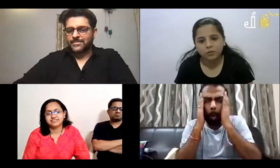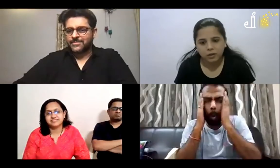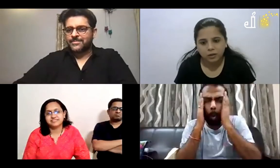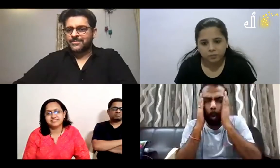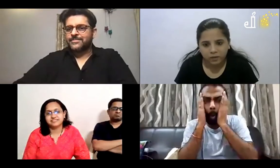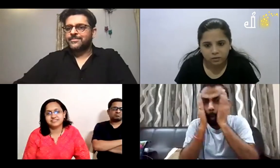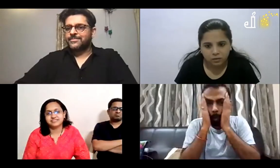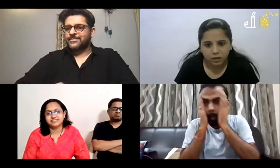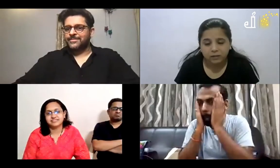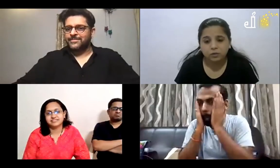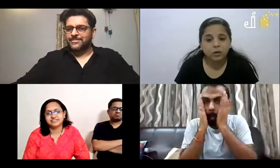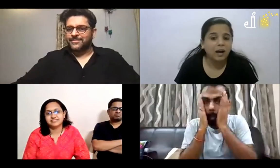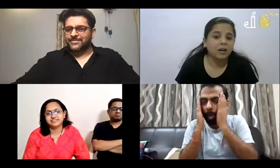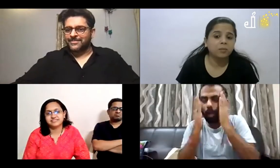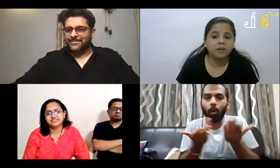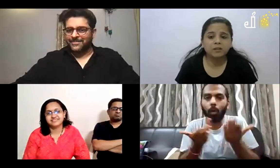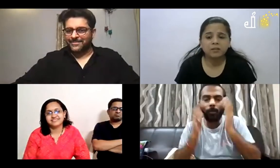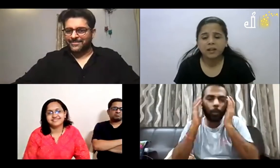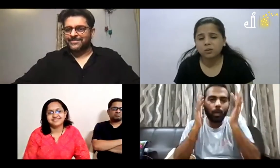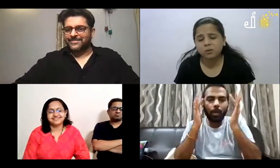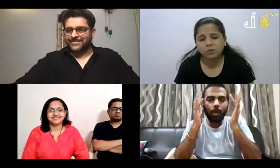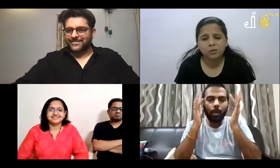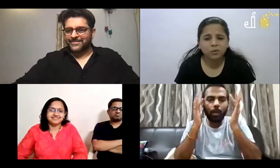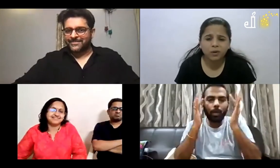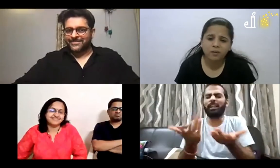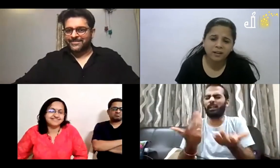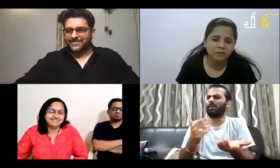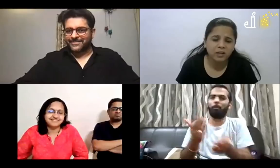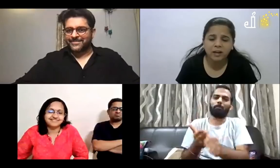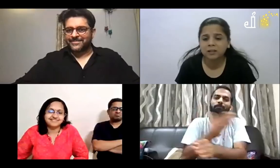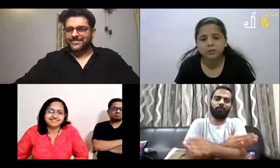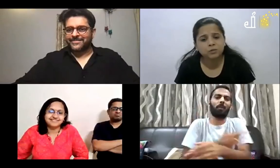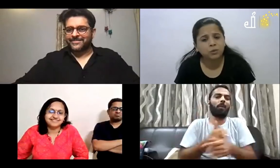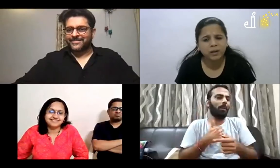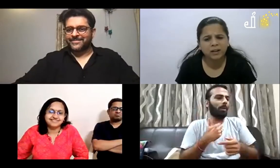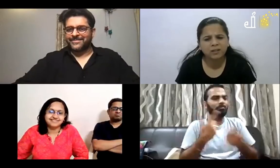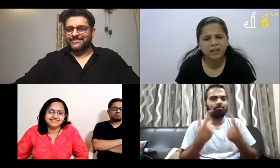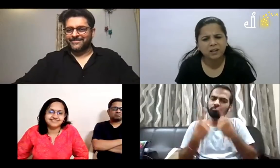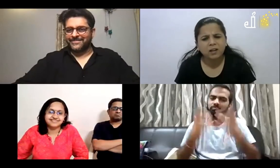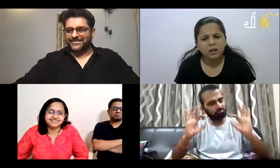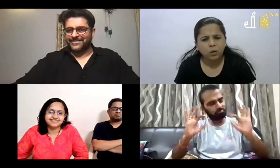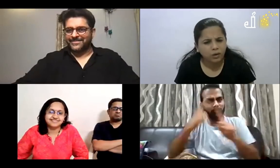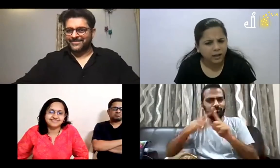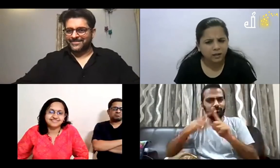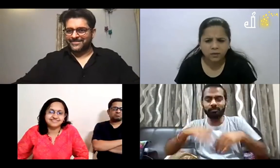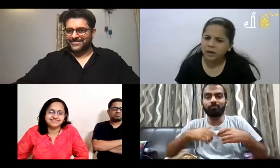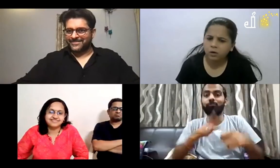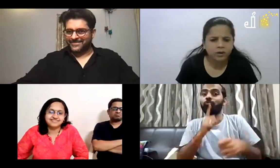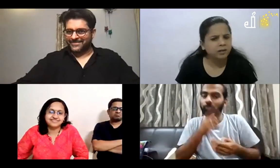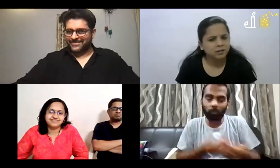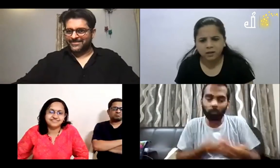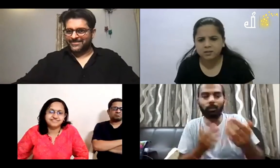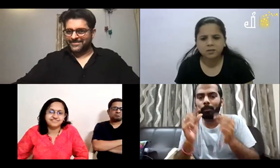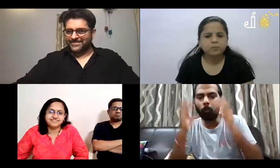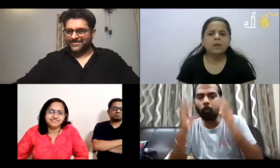know, and so our parents, they were like, "Oh no, you have a deaf child." They were so worried. I'm like, "Okay, we have